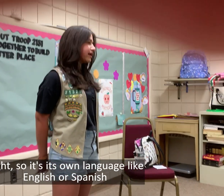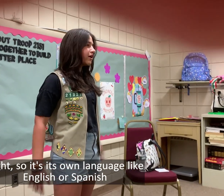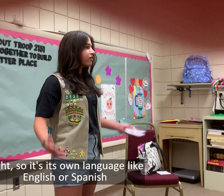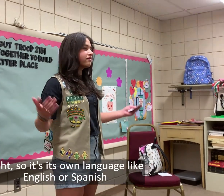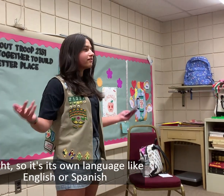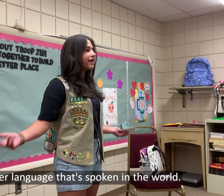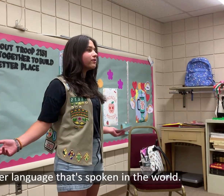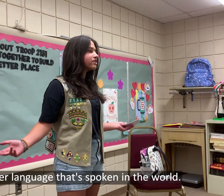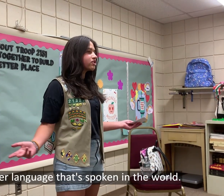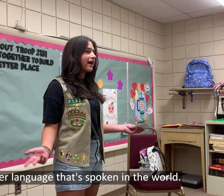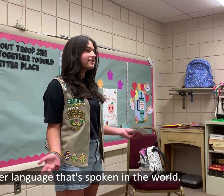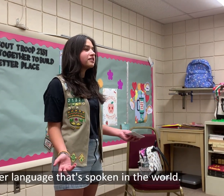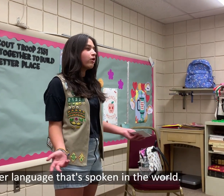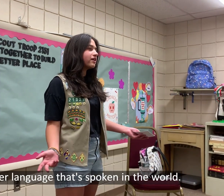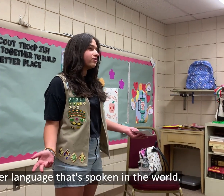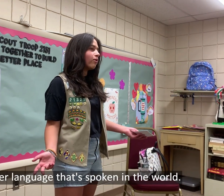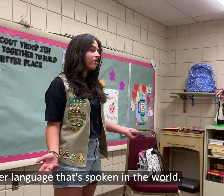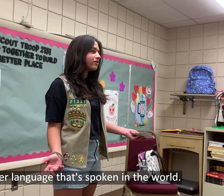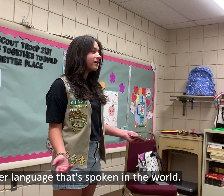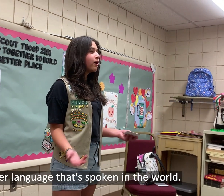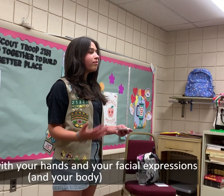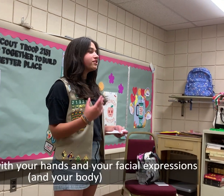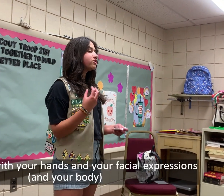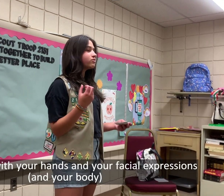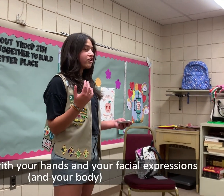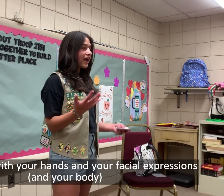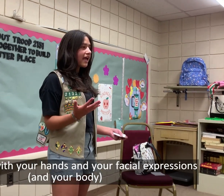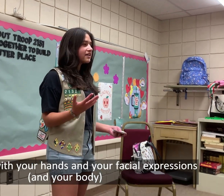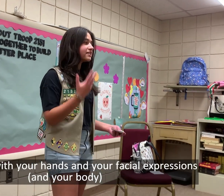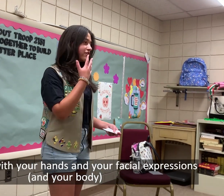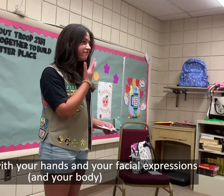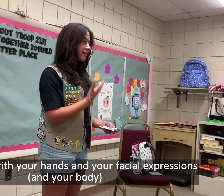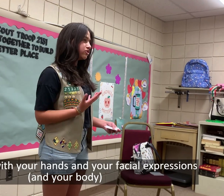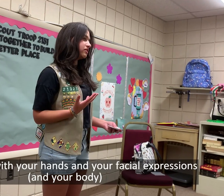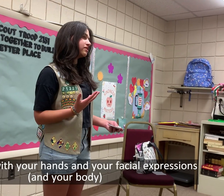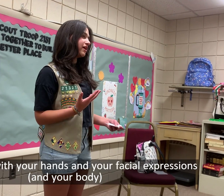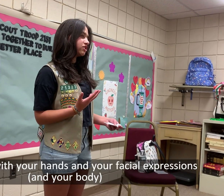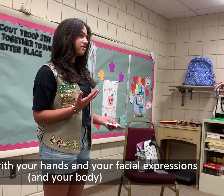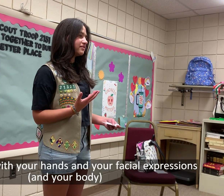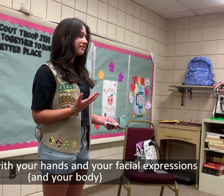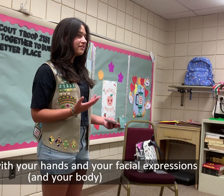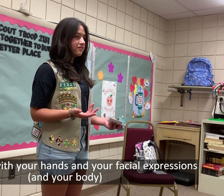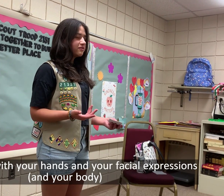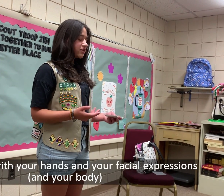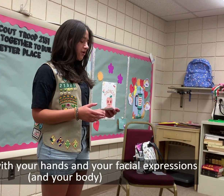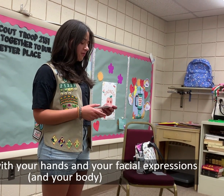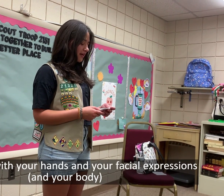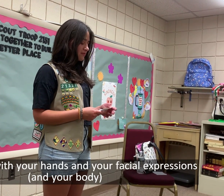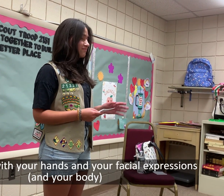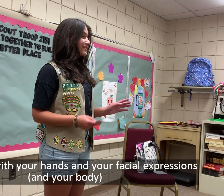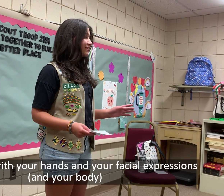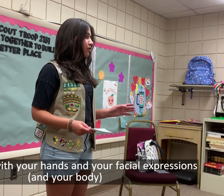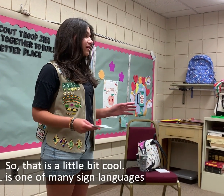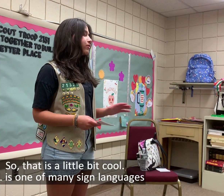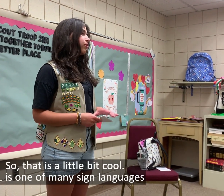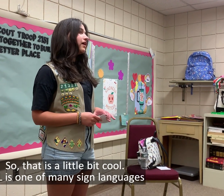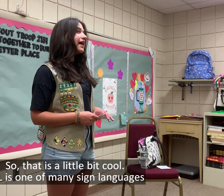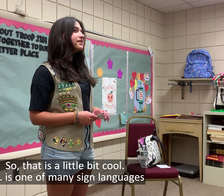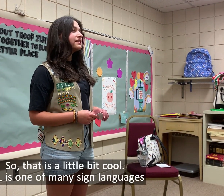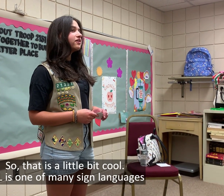other language that's spoken in the world, but it's used with your hands and your facial expressions. So that is a little bit cool. ASL is